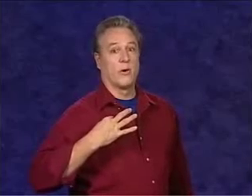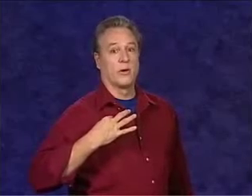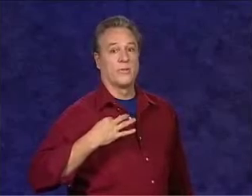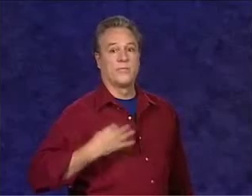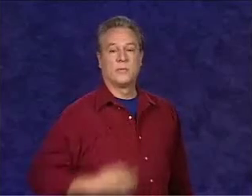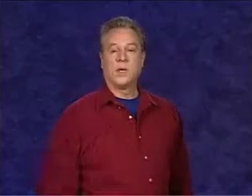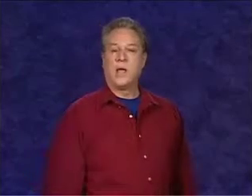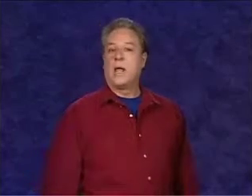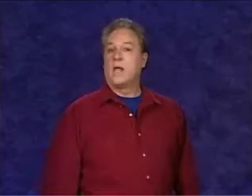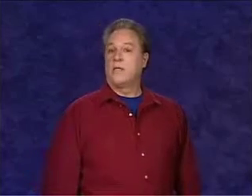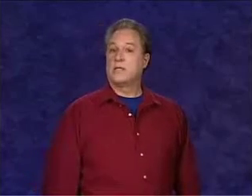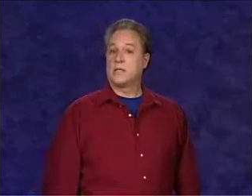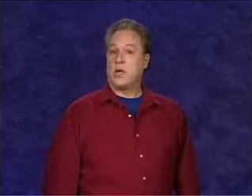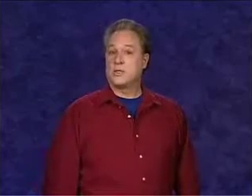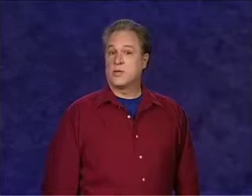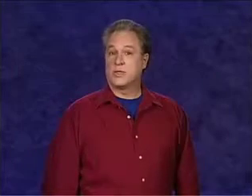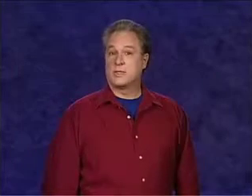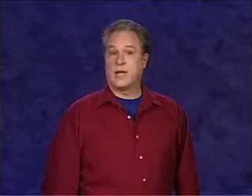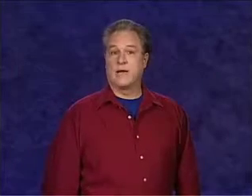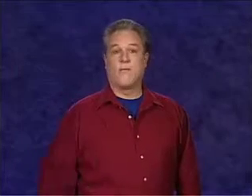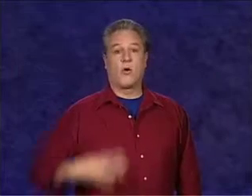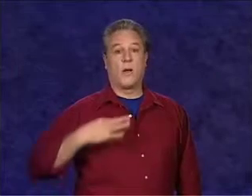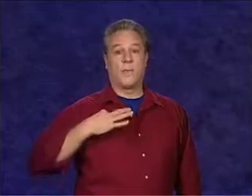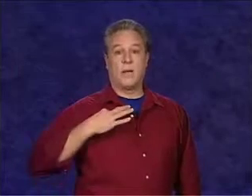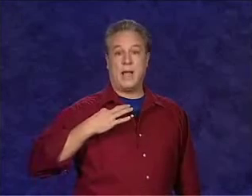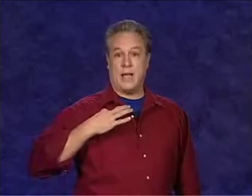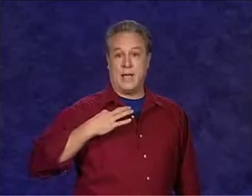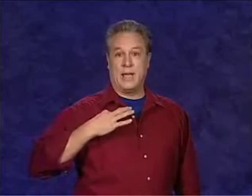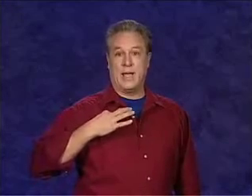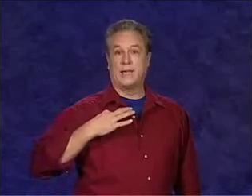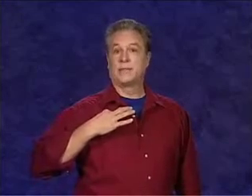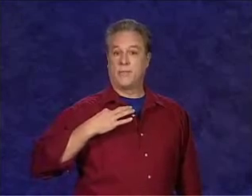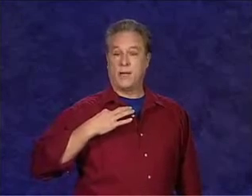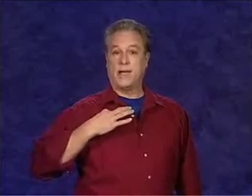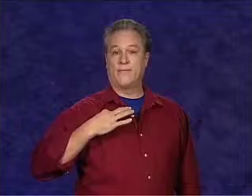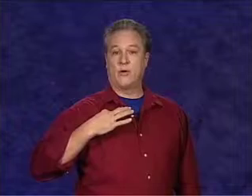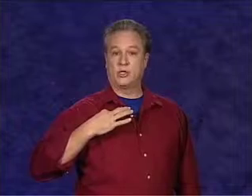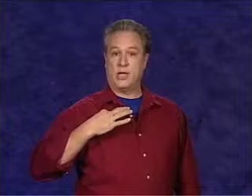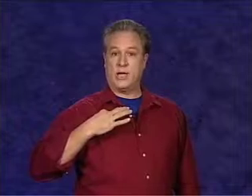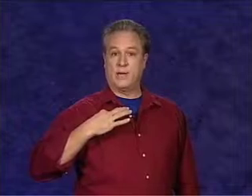forward. This is also the sign for apply, as in applying for a job.